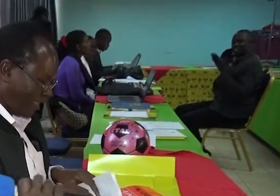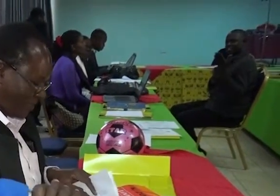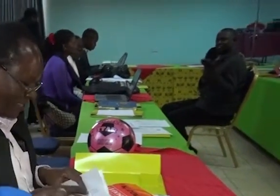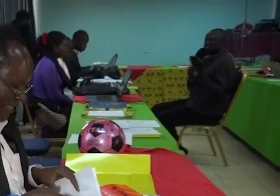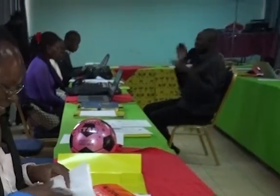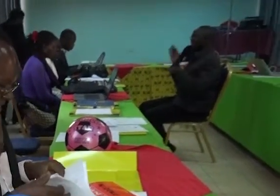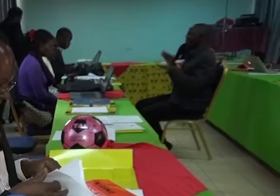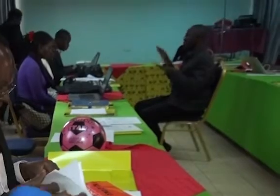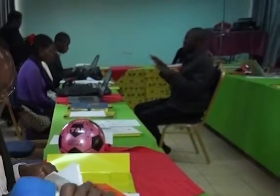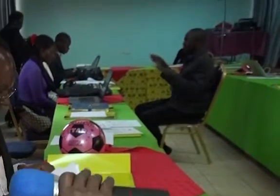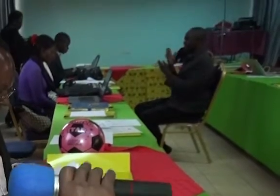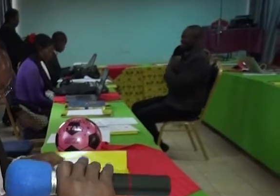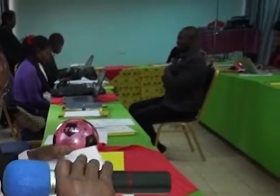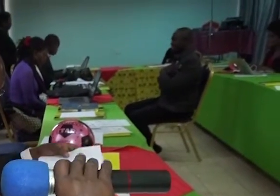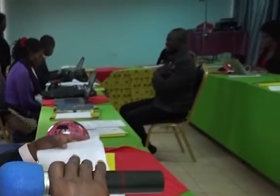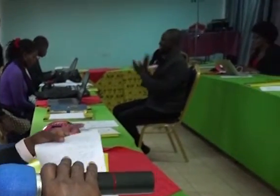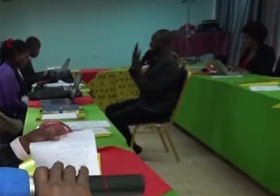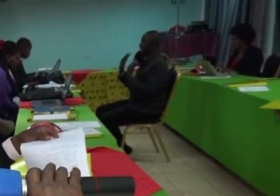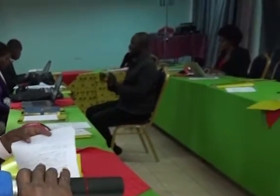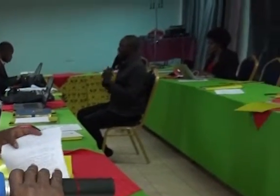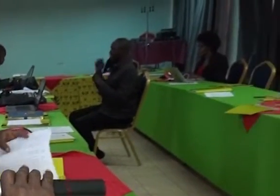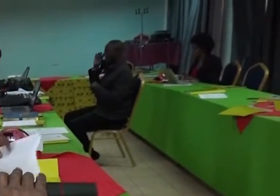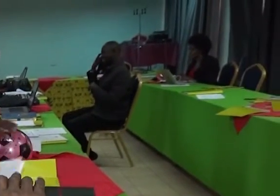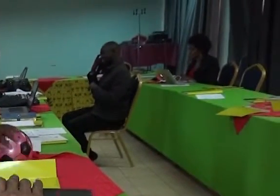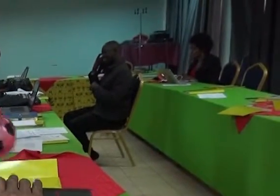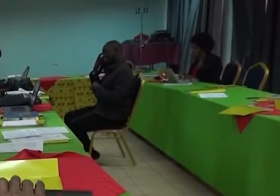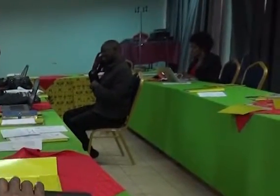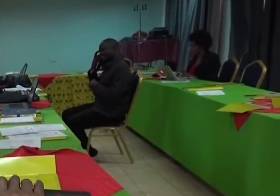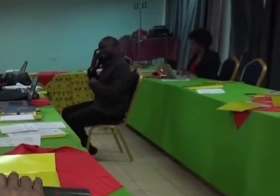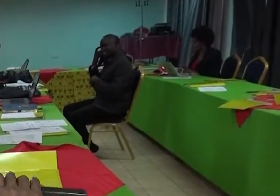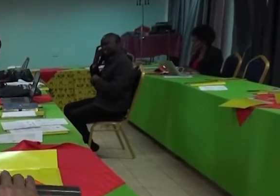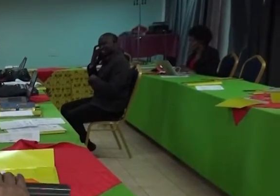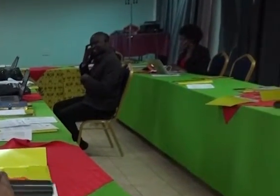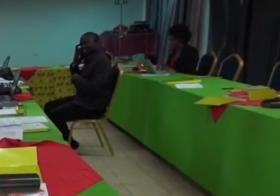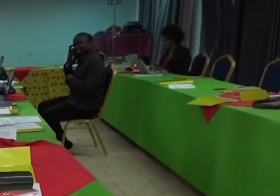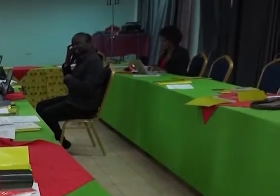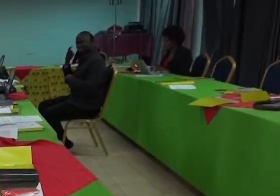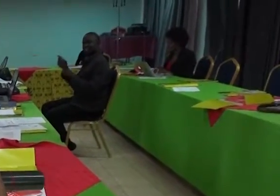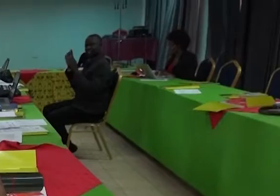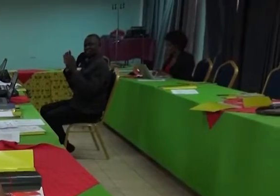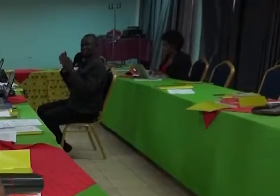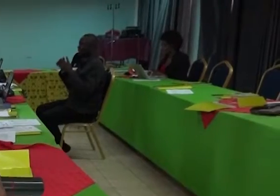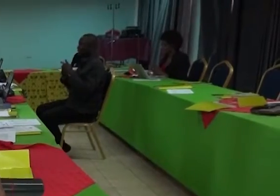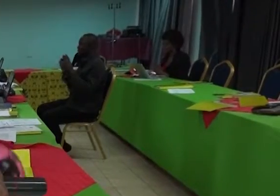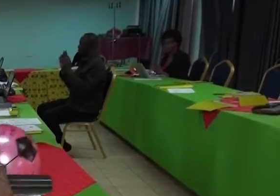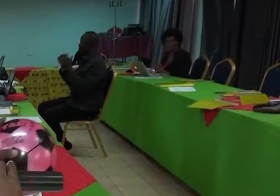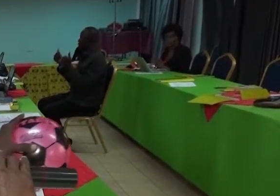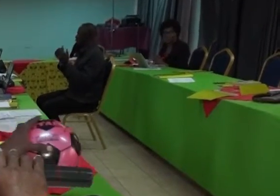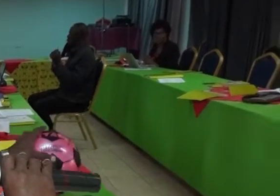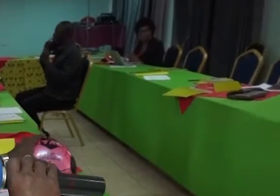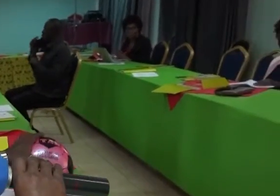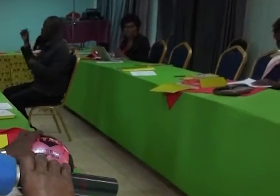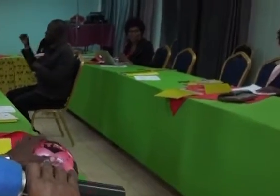Okay, morning colleagues. Yeah, I think we set off very well with the George Maura taking us through